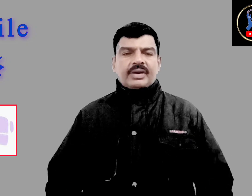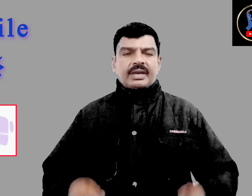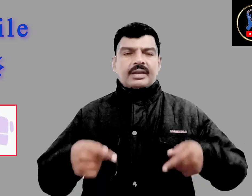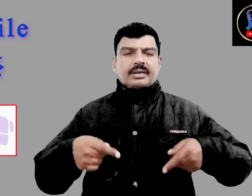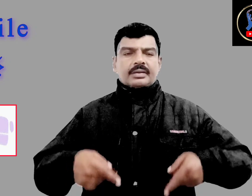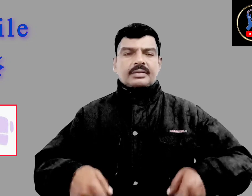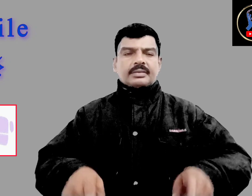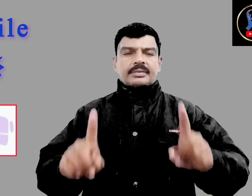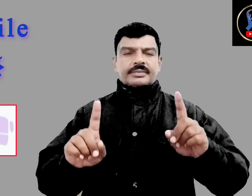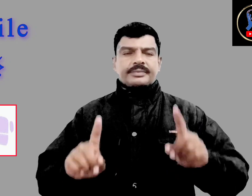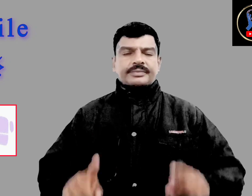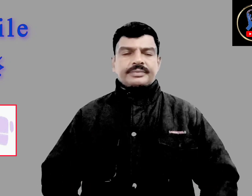while,